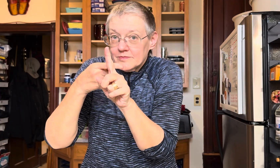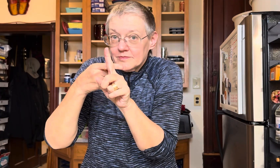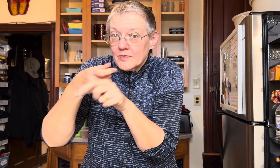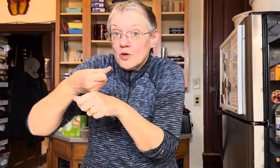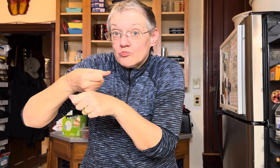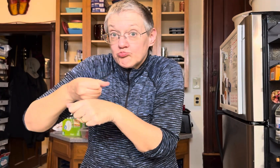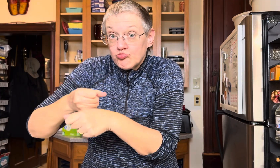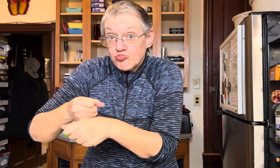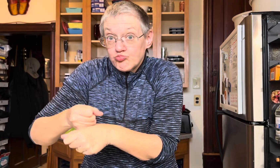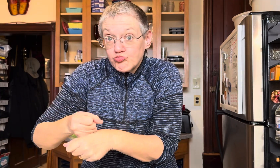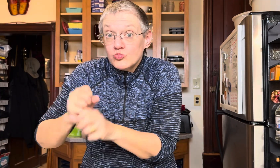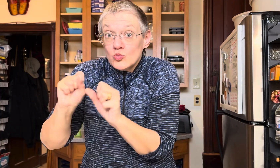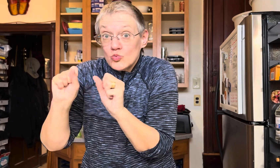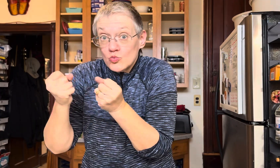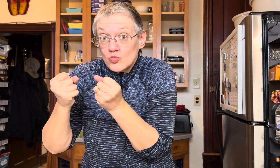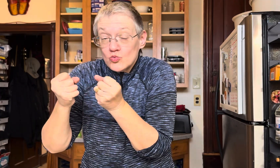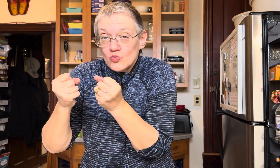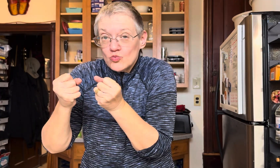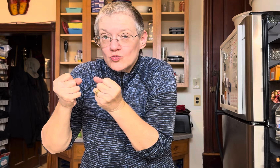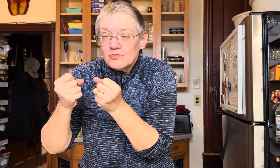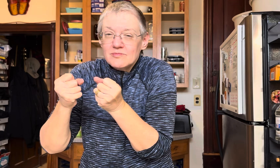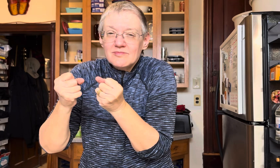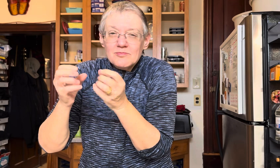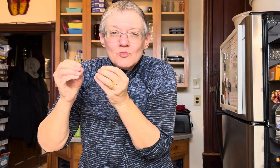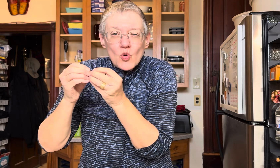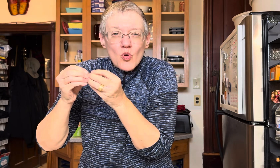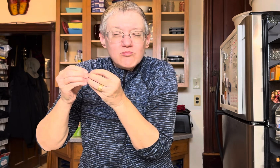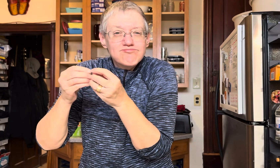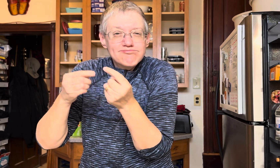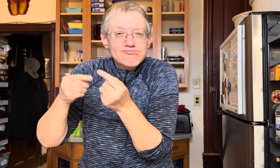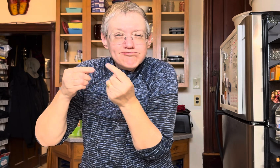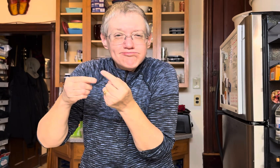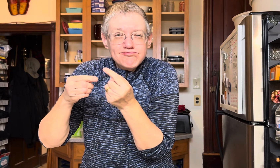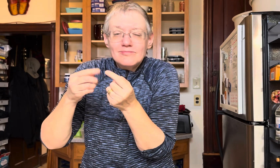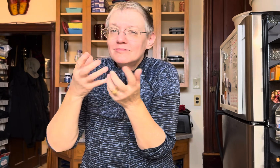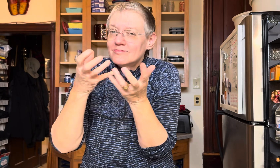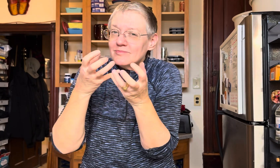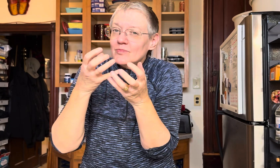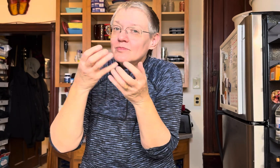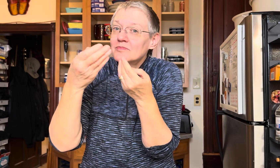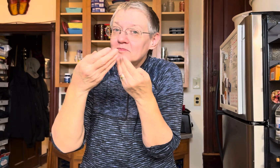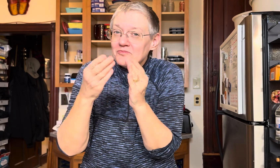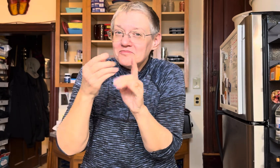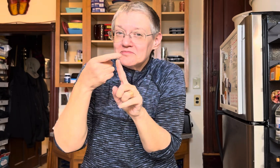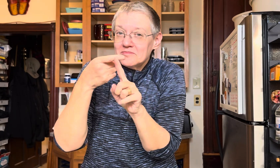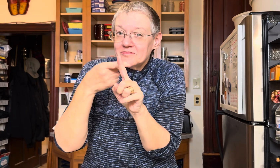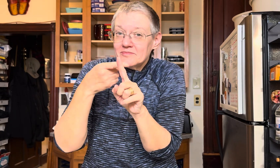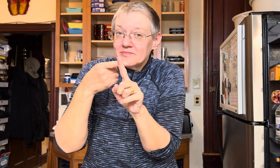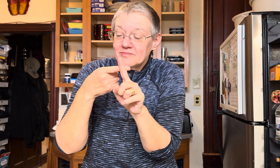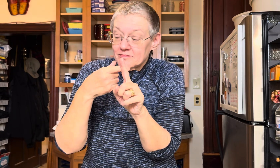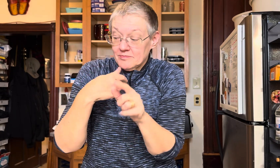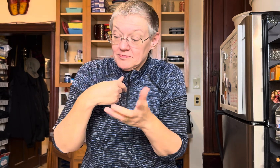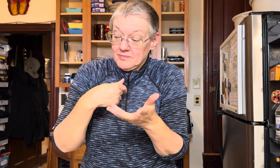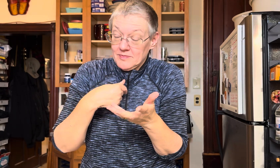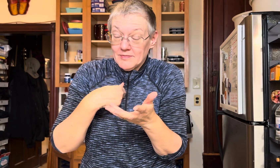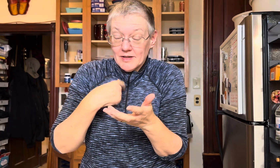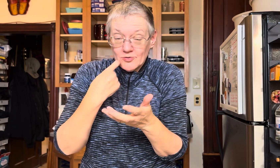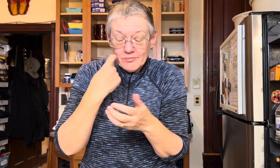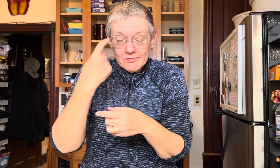Now you want the tortillas room temperature when you press them, because if they're cold, they're harder to press. I just had an idea.